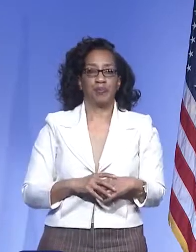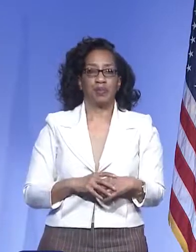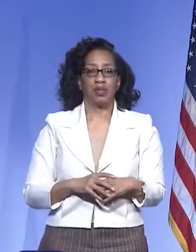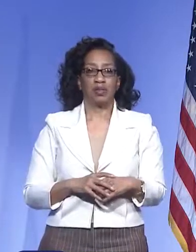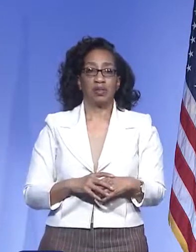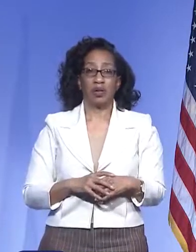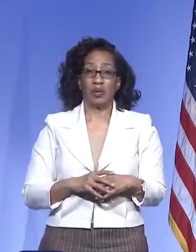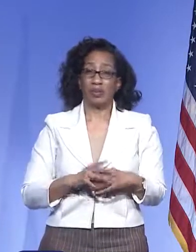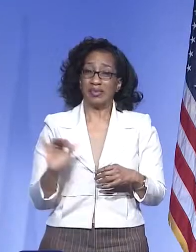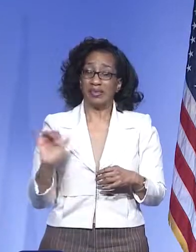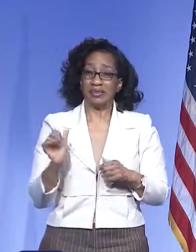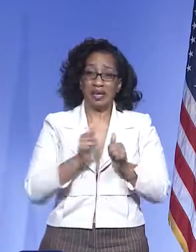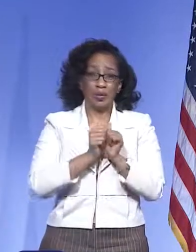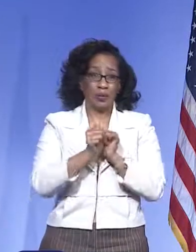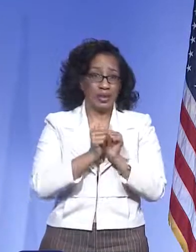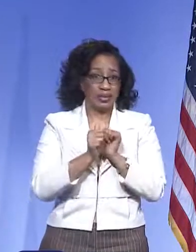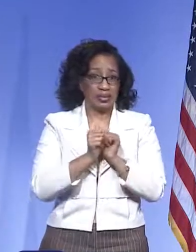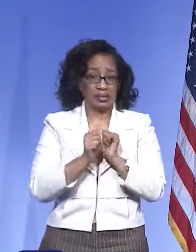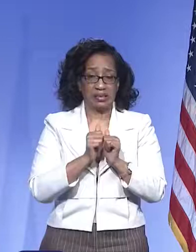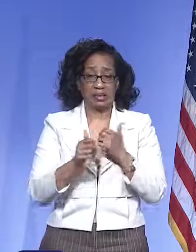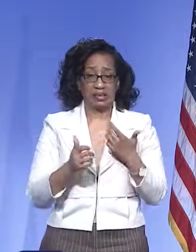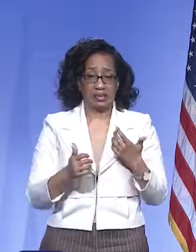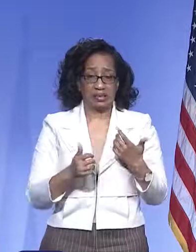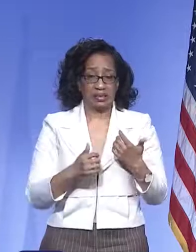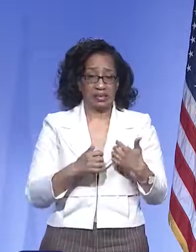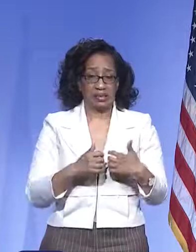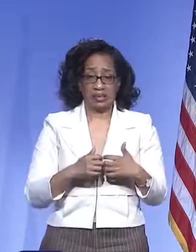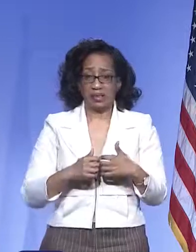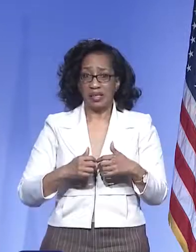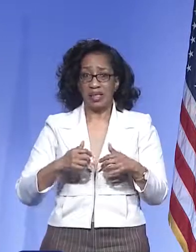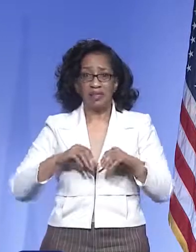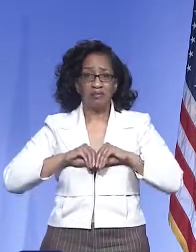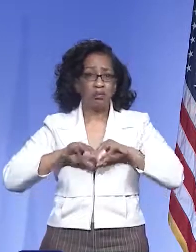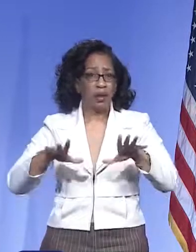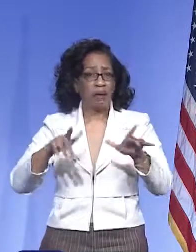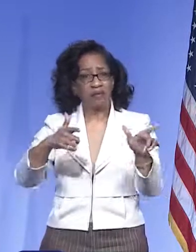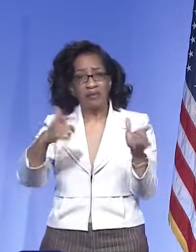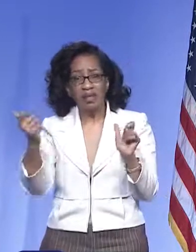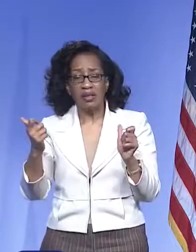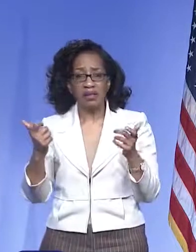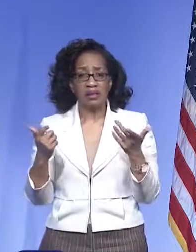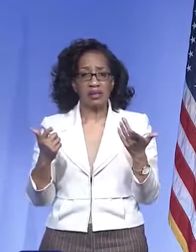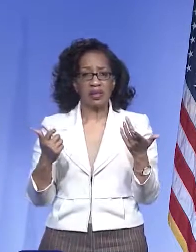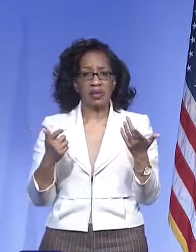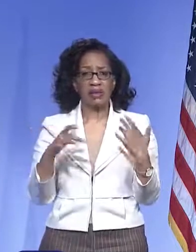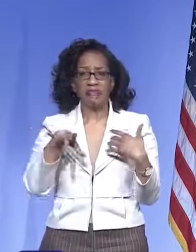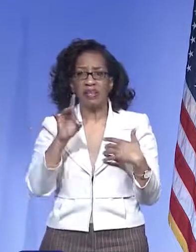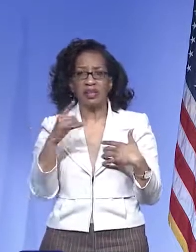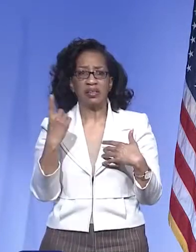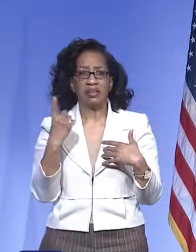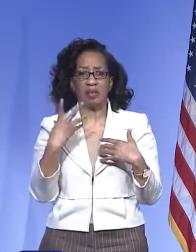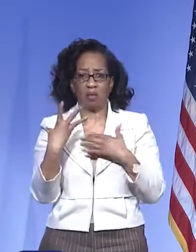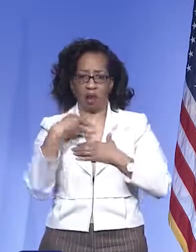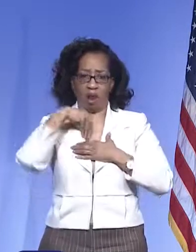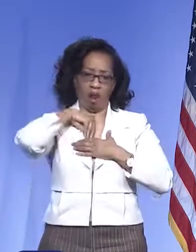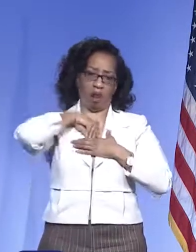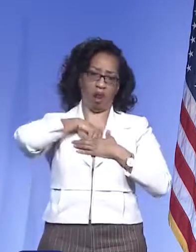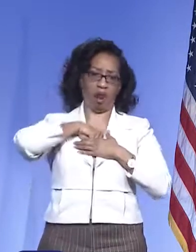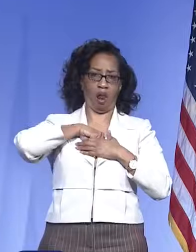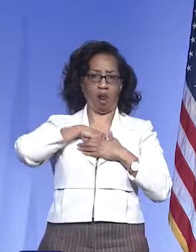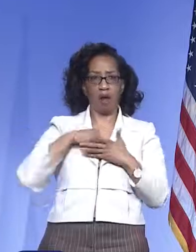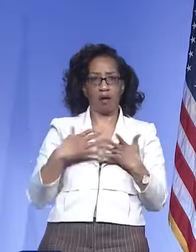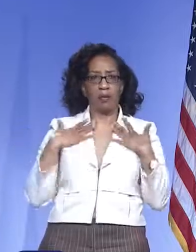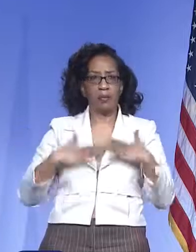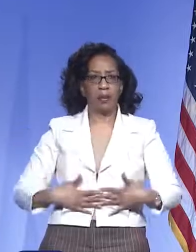race going on between the virus. How fast can it spread? How fast can it find susceptible hosts? And then the vaccine campaigns.